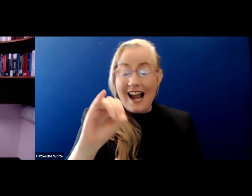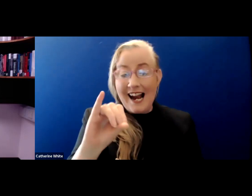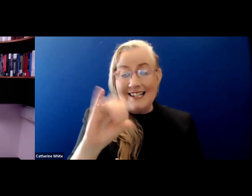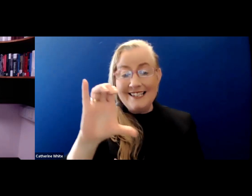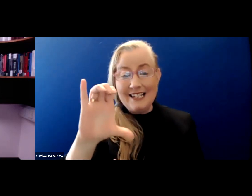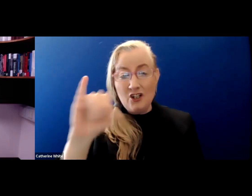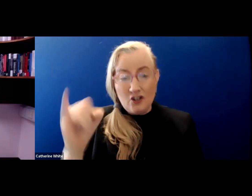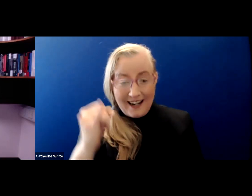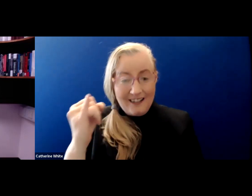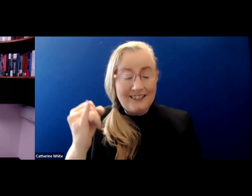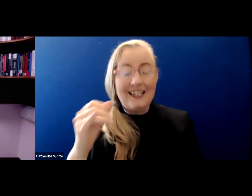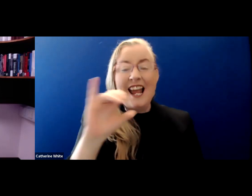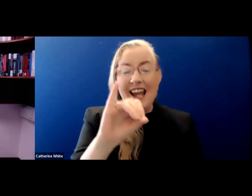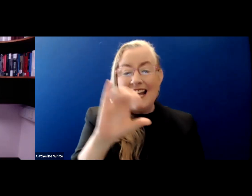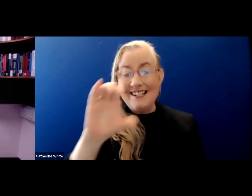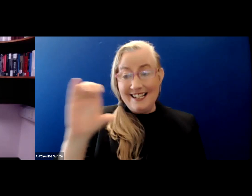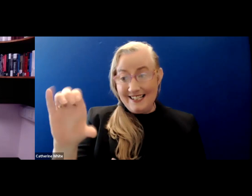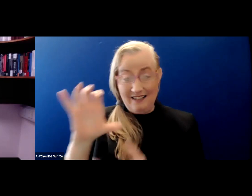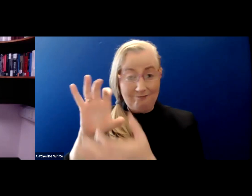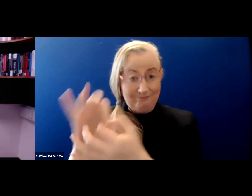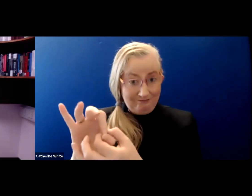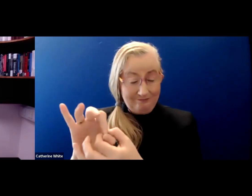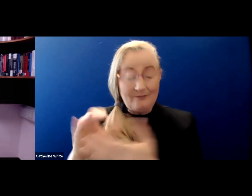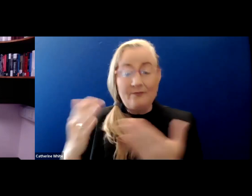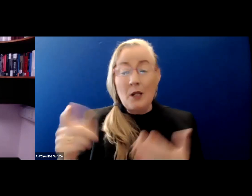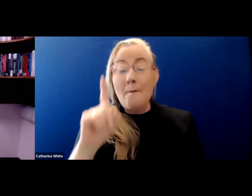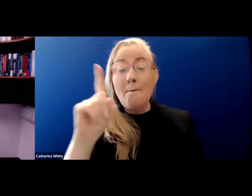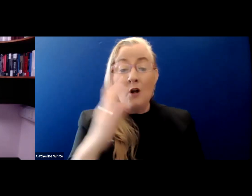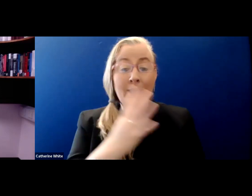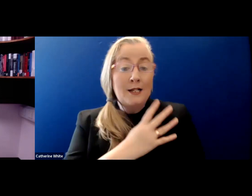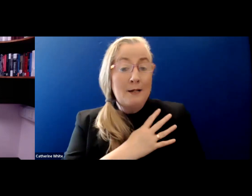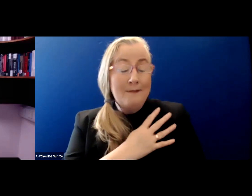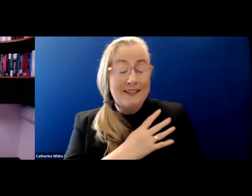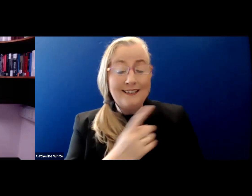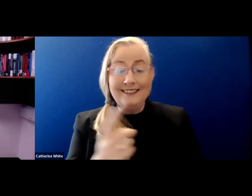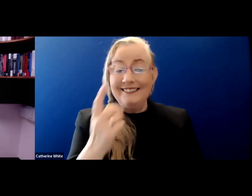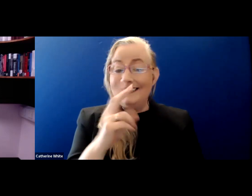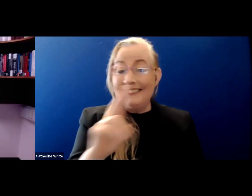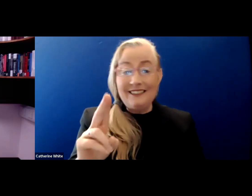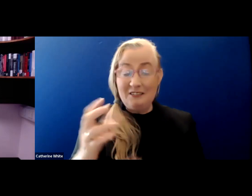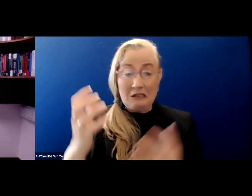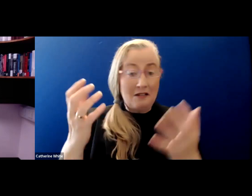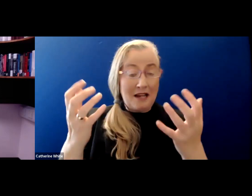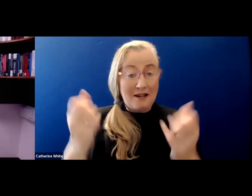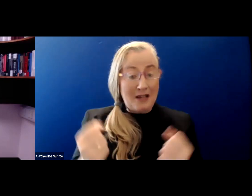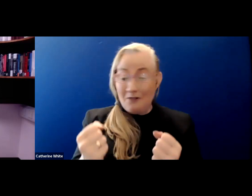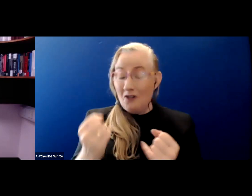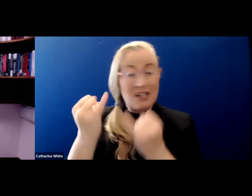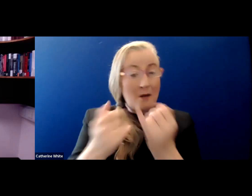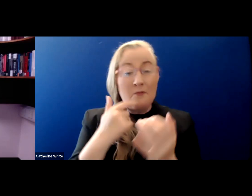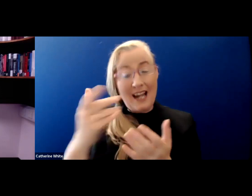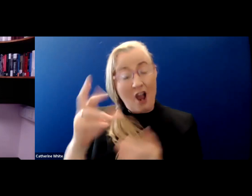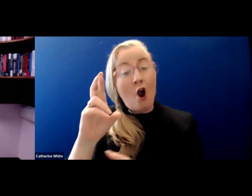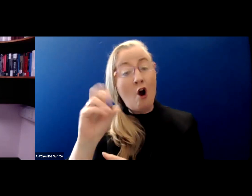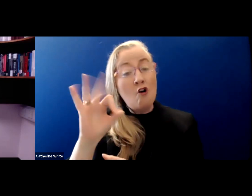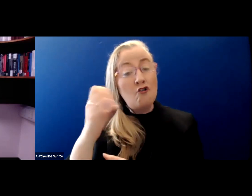the ICC in this regard. But the committee didn't fold to these criticisms and retained what Roger Clark described